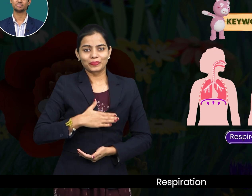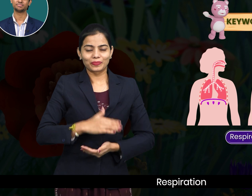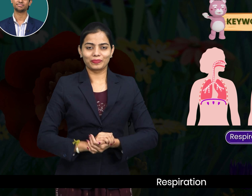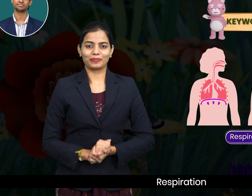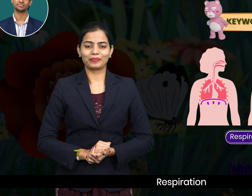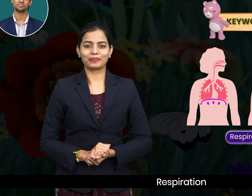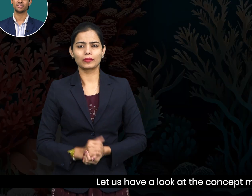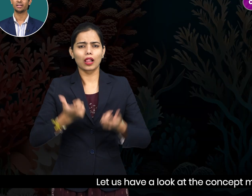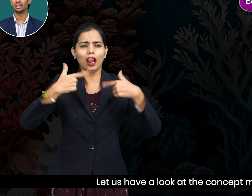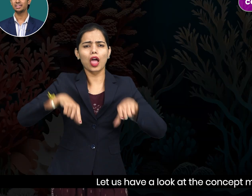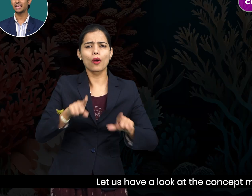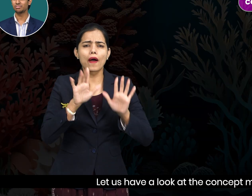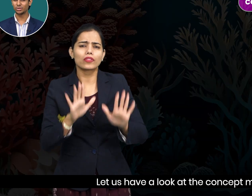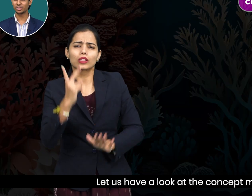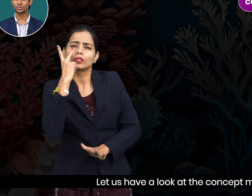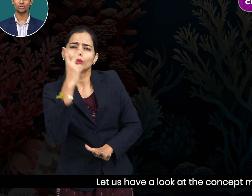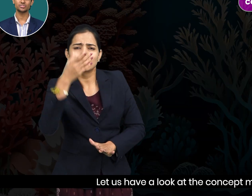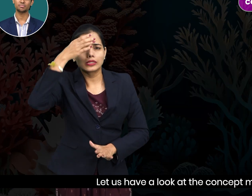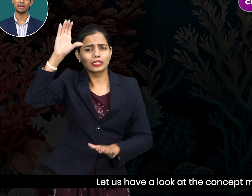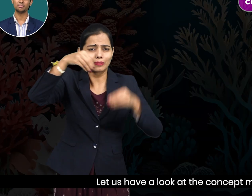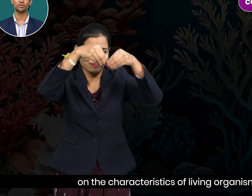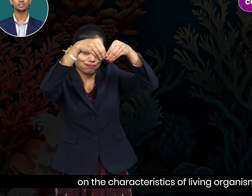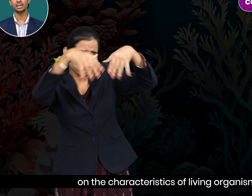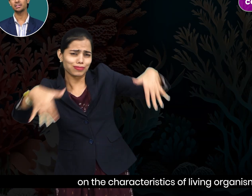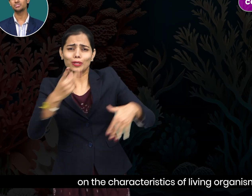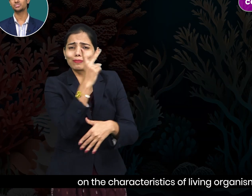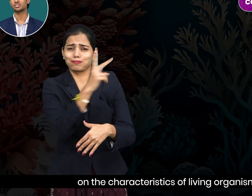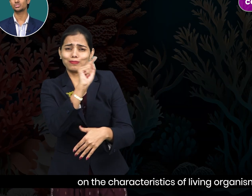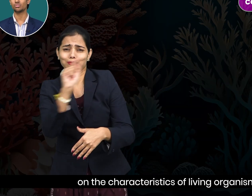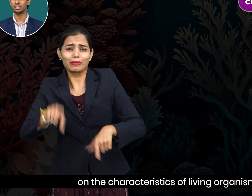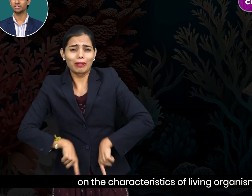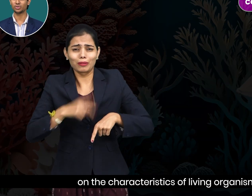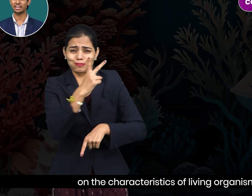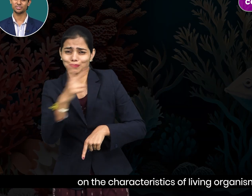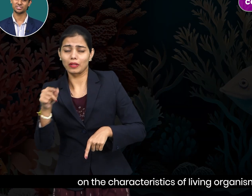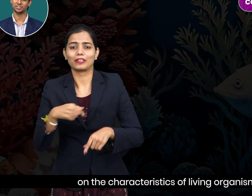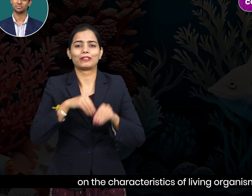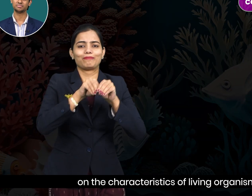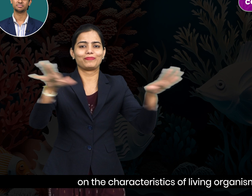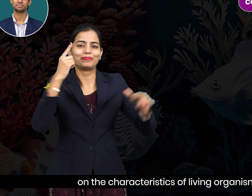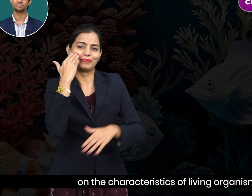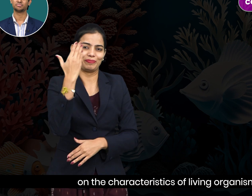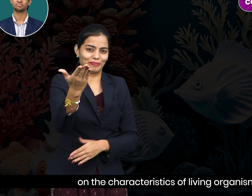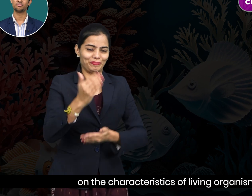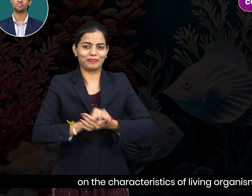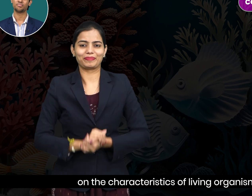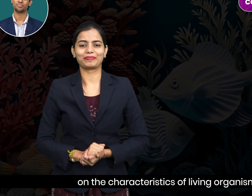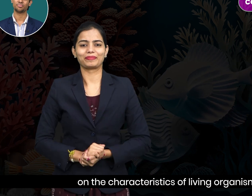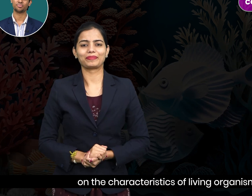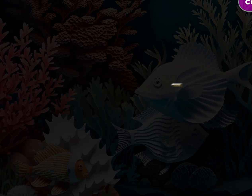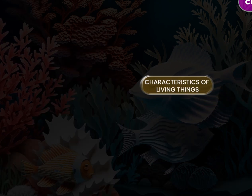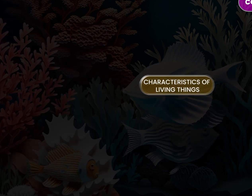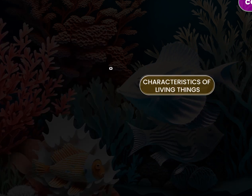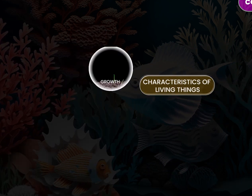respiration. Let us have a look at the concept map on the characteristics of living organisms here.